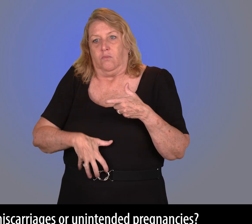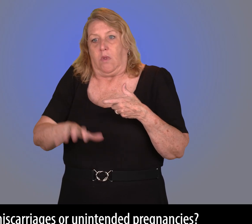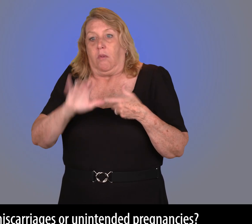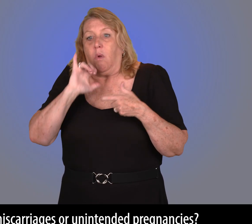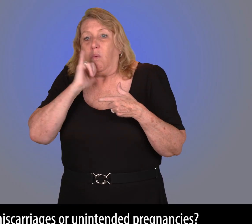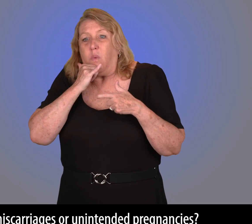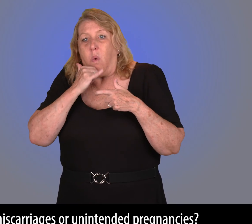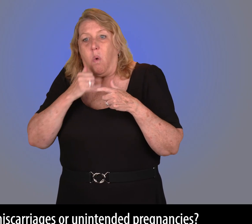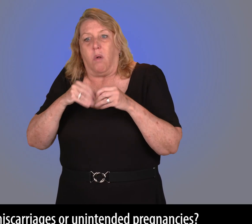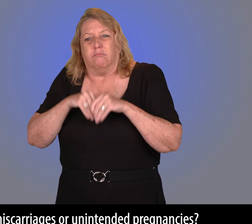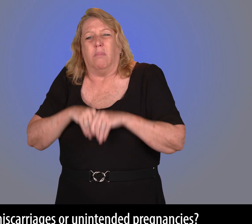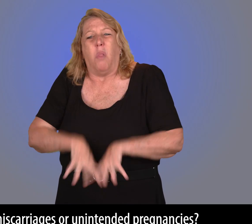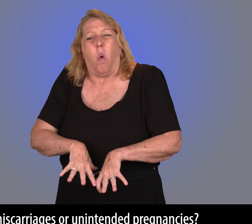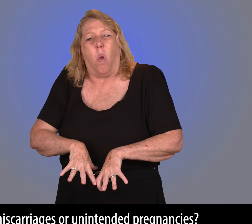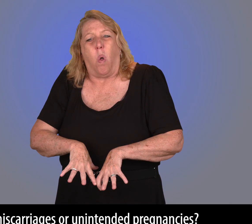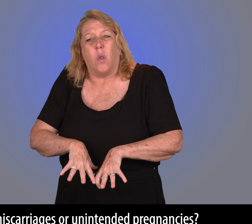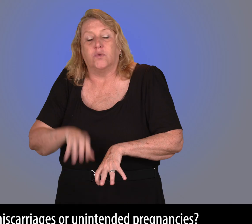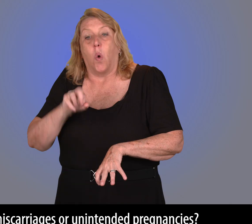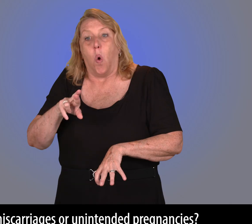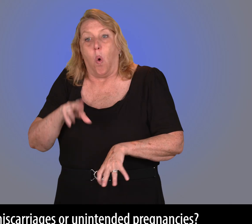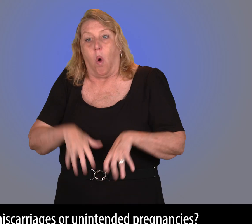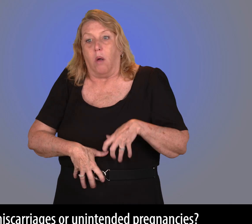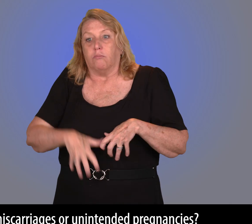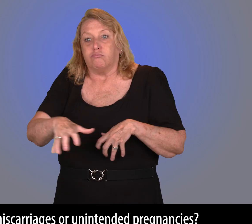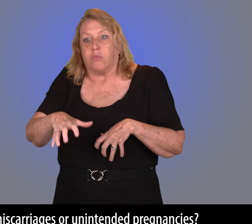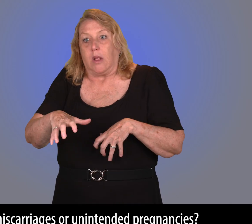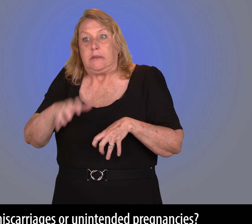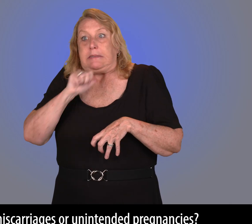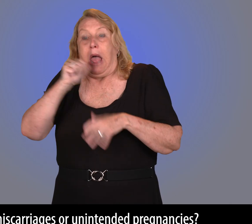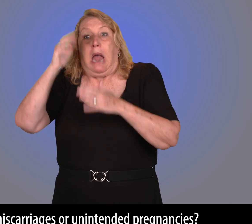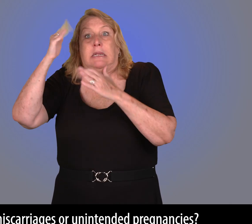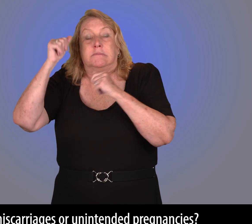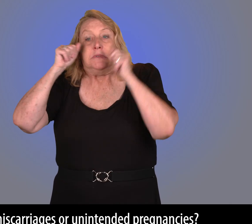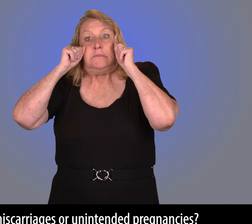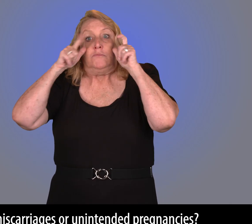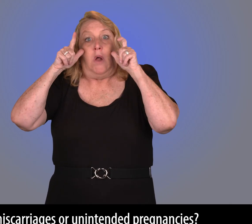Have you had any miscarriages or unintended pregnancies?